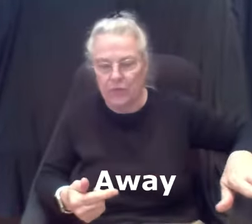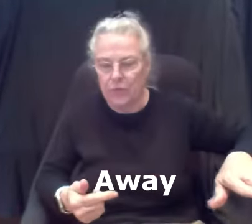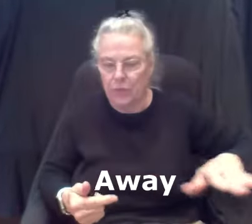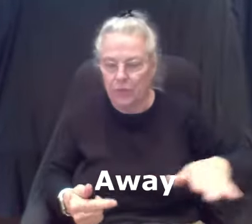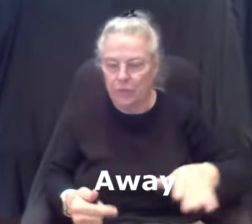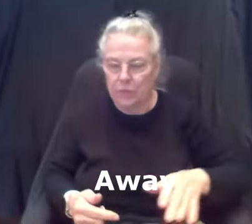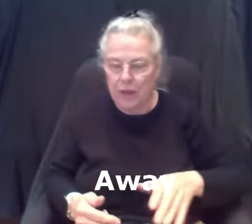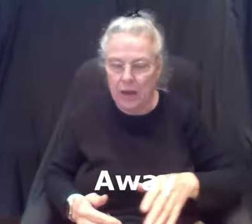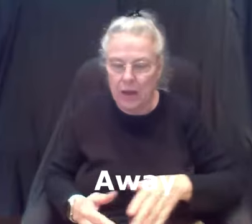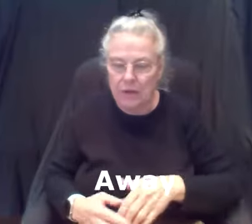door.